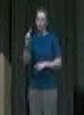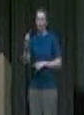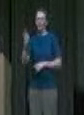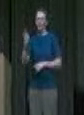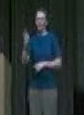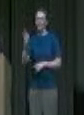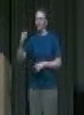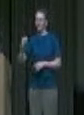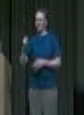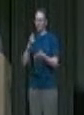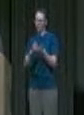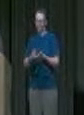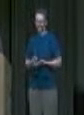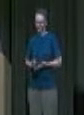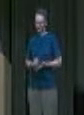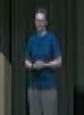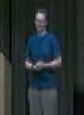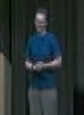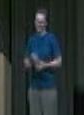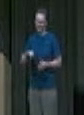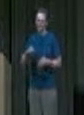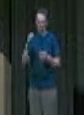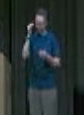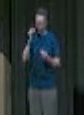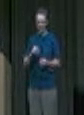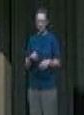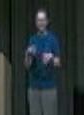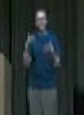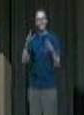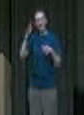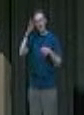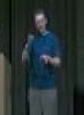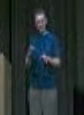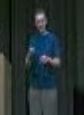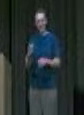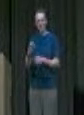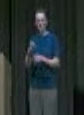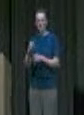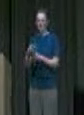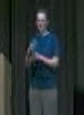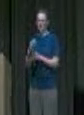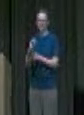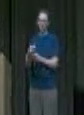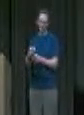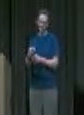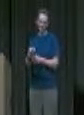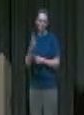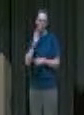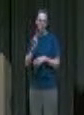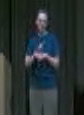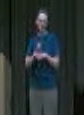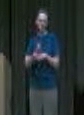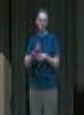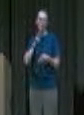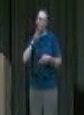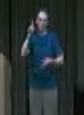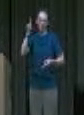well. And what we've come up with is siphons. So we'll be using siphons to lower the water